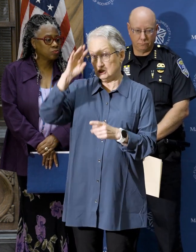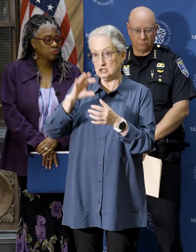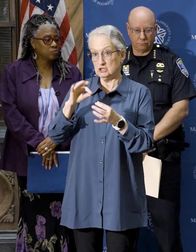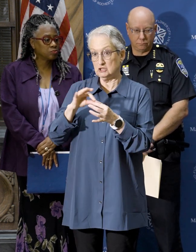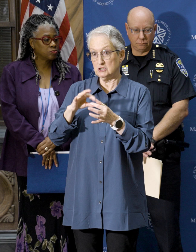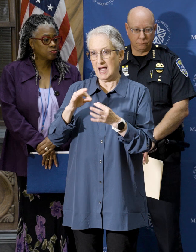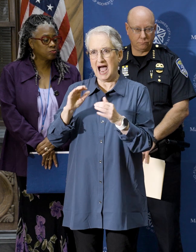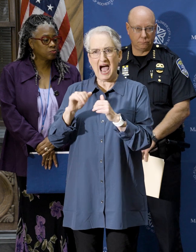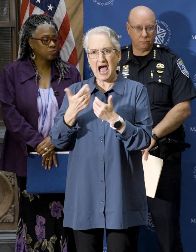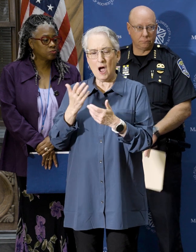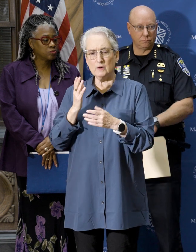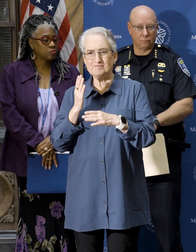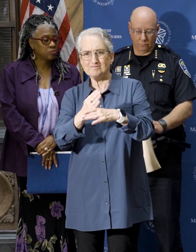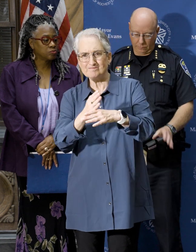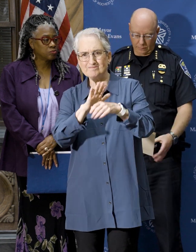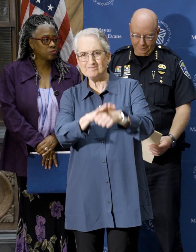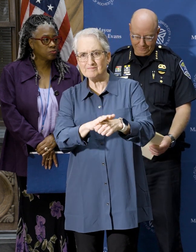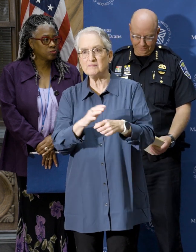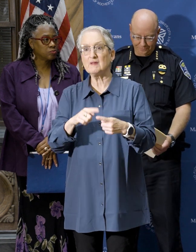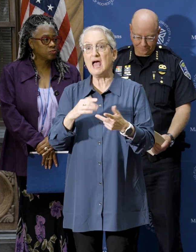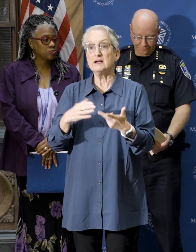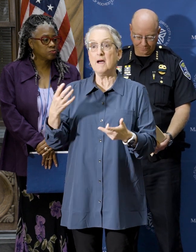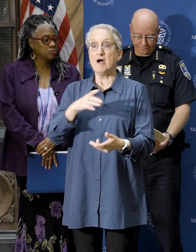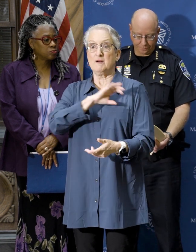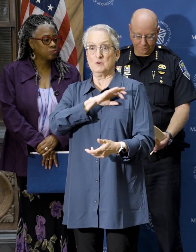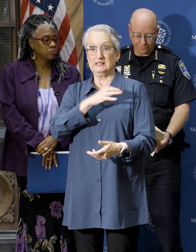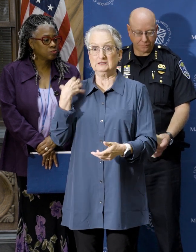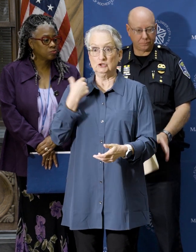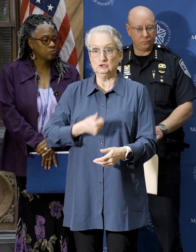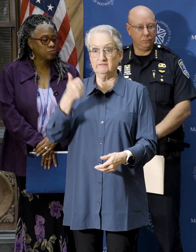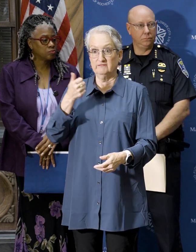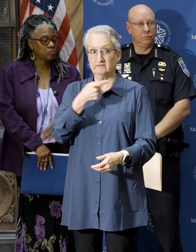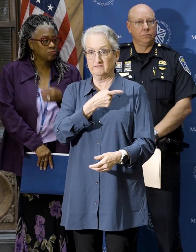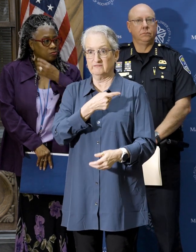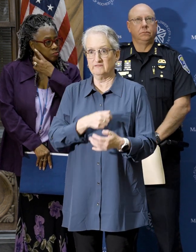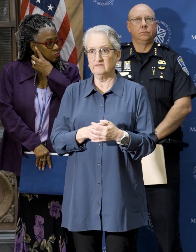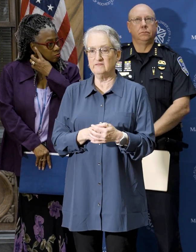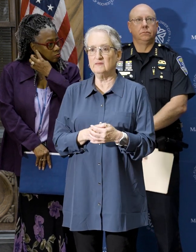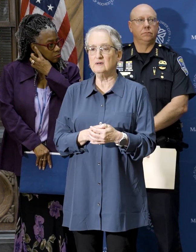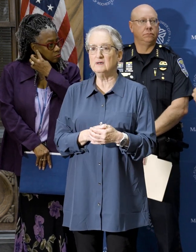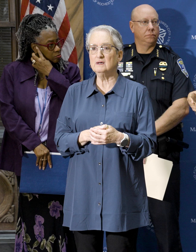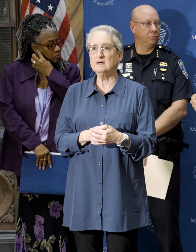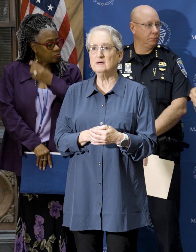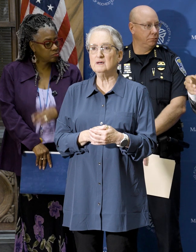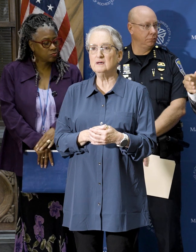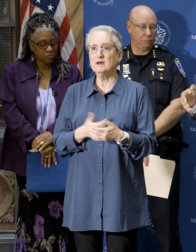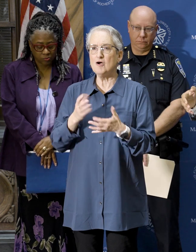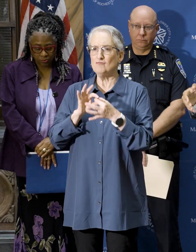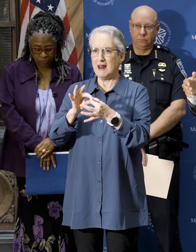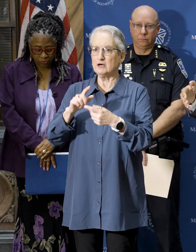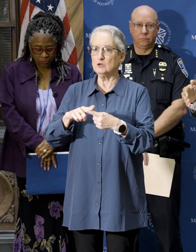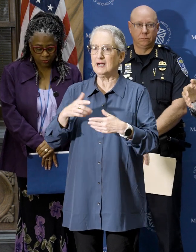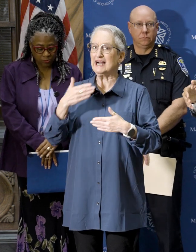with Chief Smith, whose remarks will include what we're doing, particularly in entertainment districts, where people think that they can come and